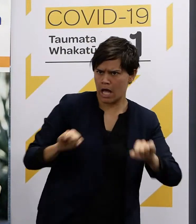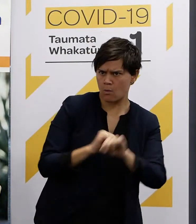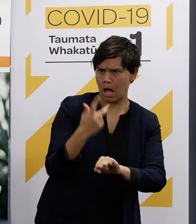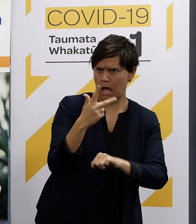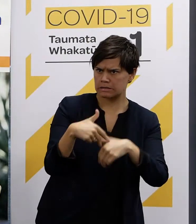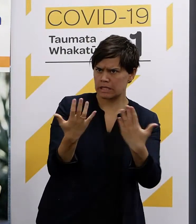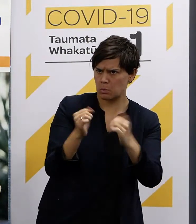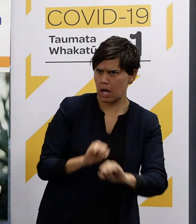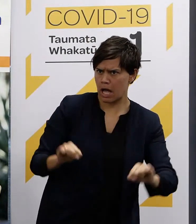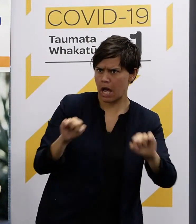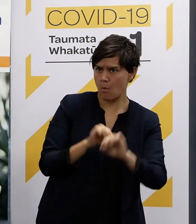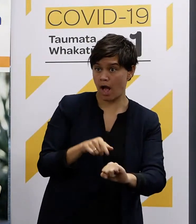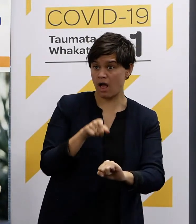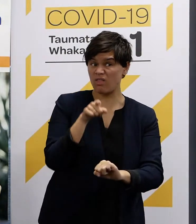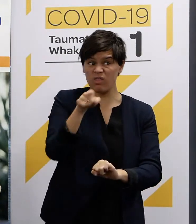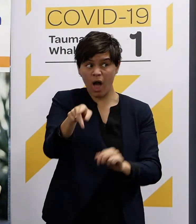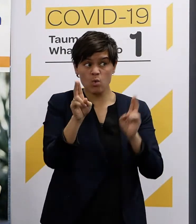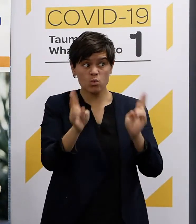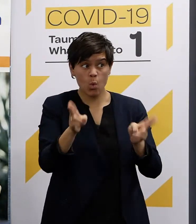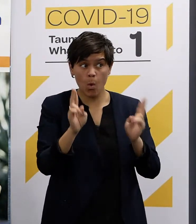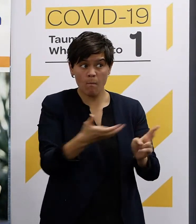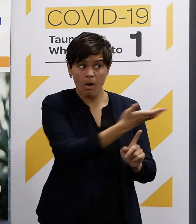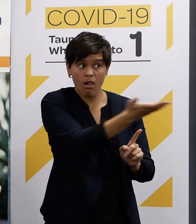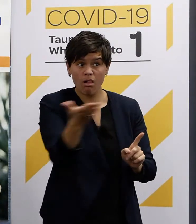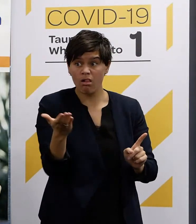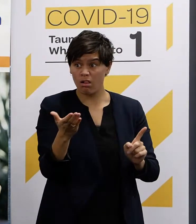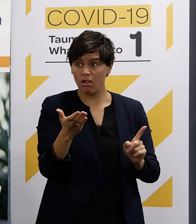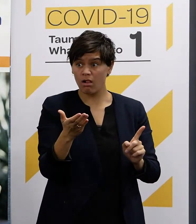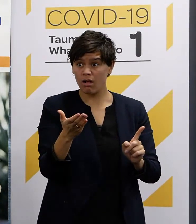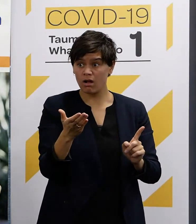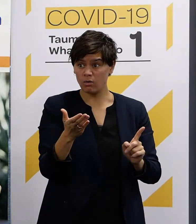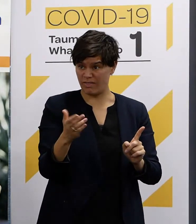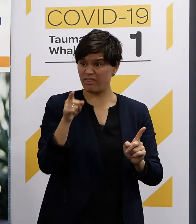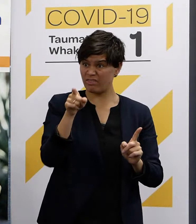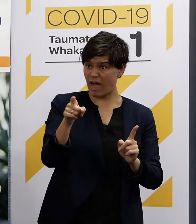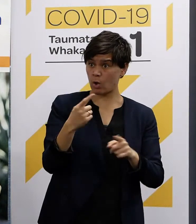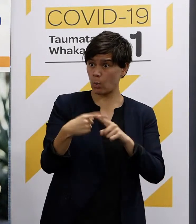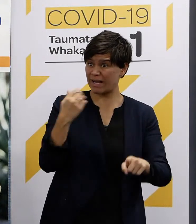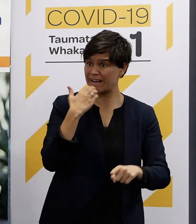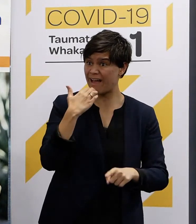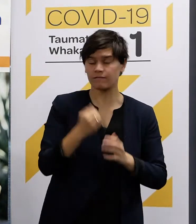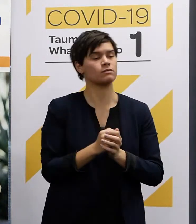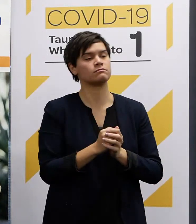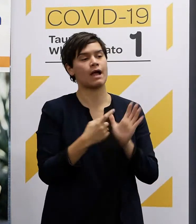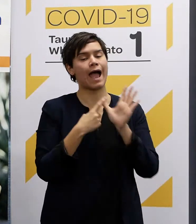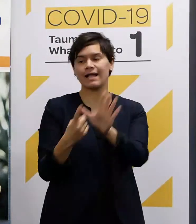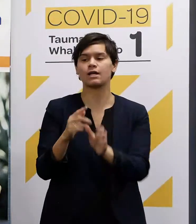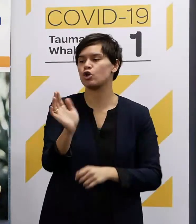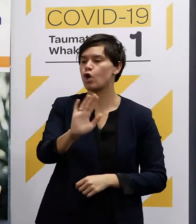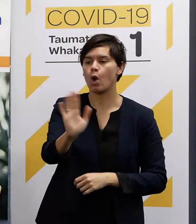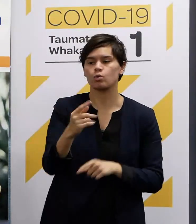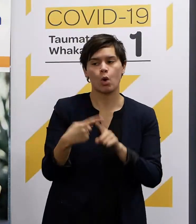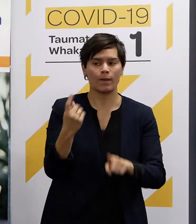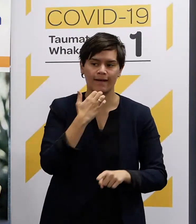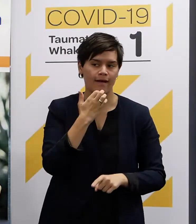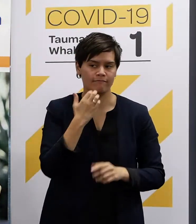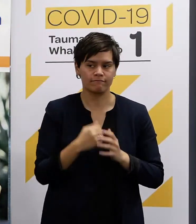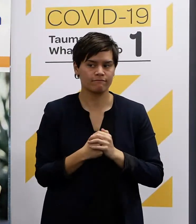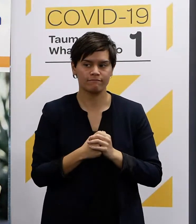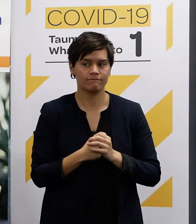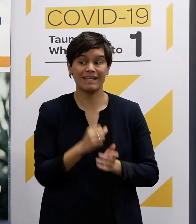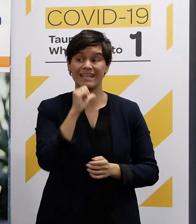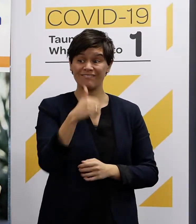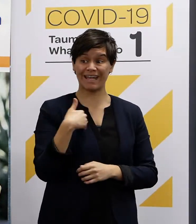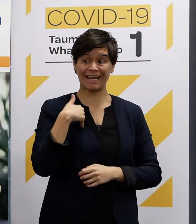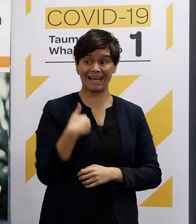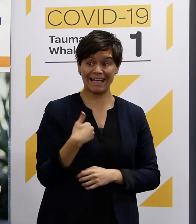and if that's kind of quick enough? Because obviously it's not quick enough, and so I'll follow up with my team, but on that, because if we need to, we can